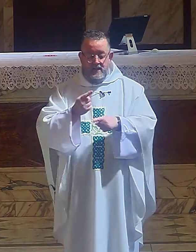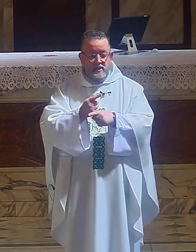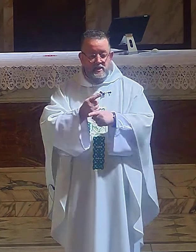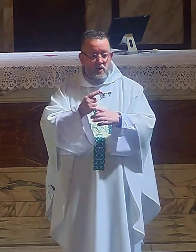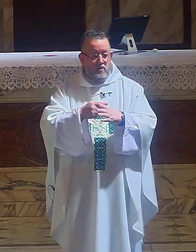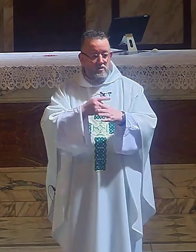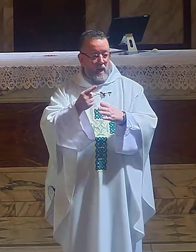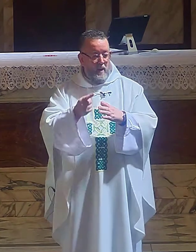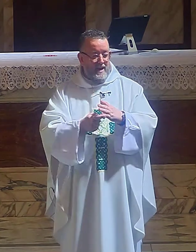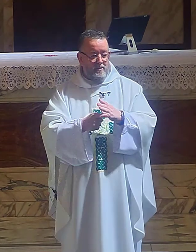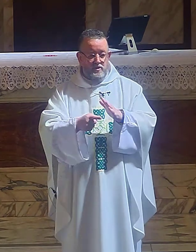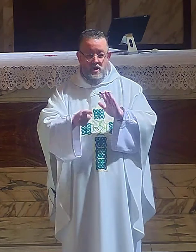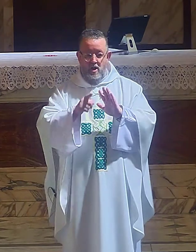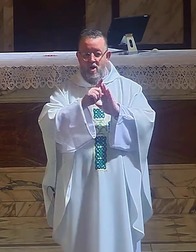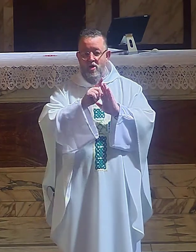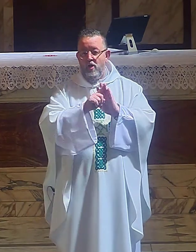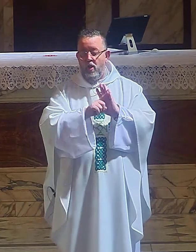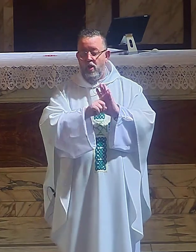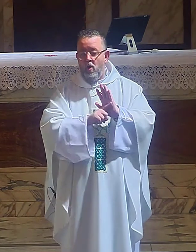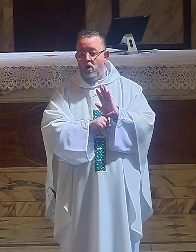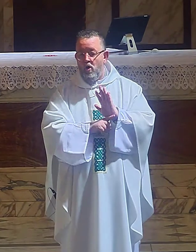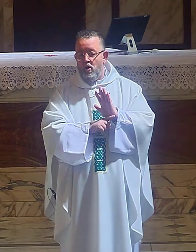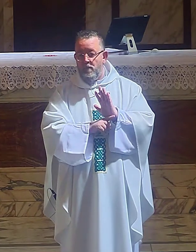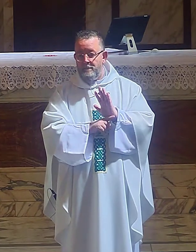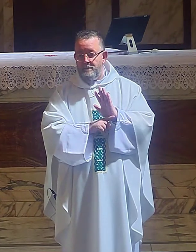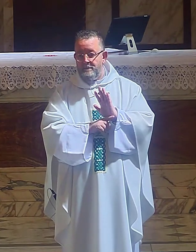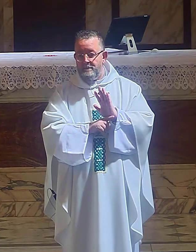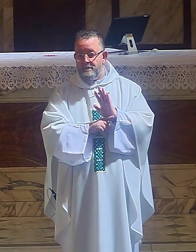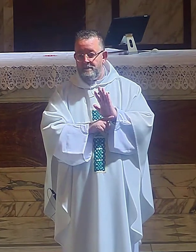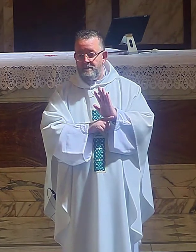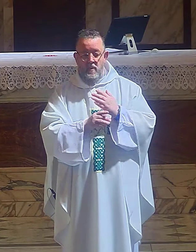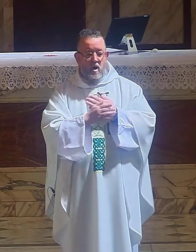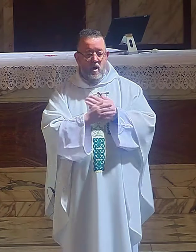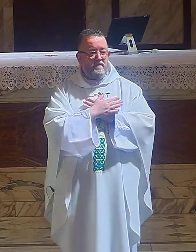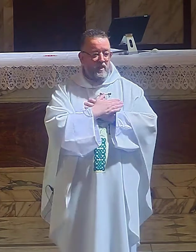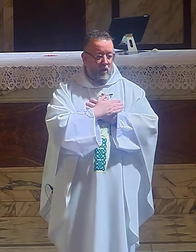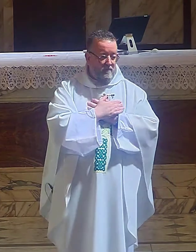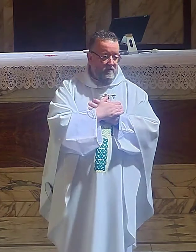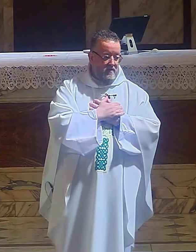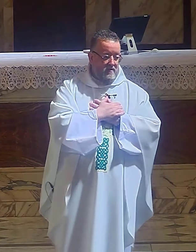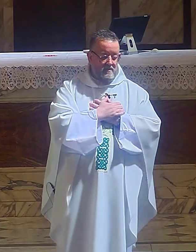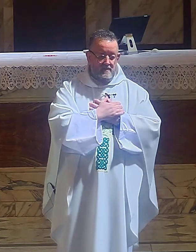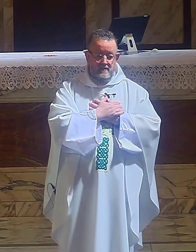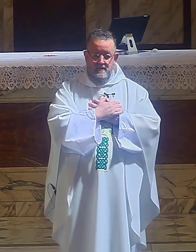He talked about the law of love.